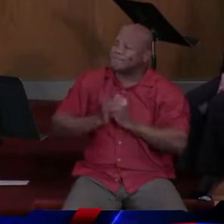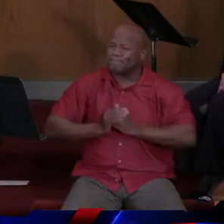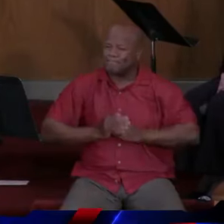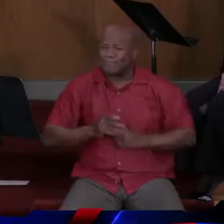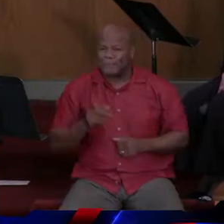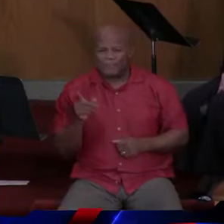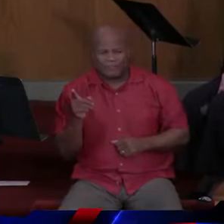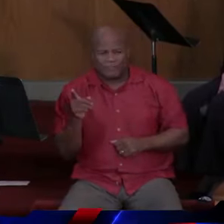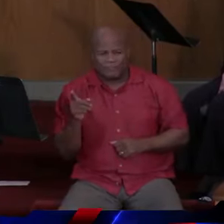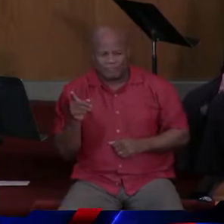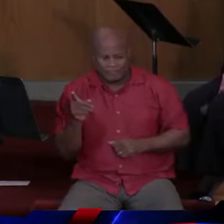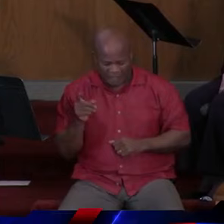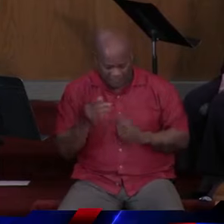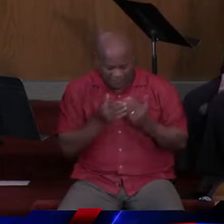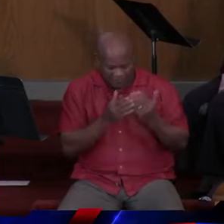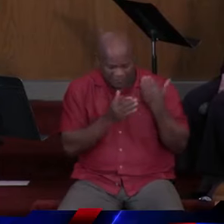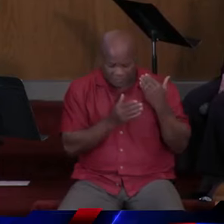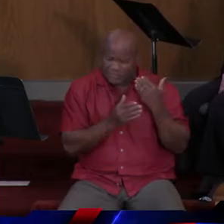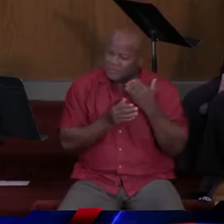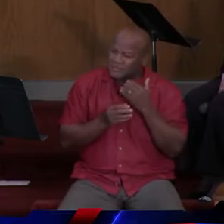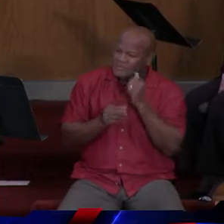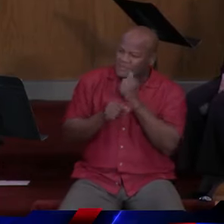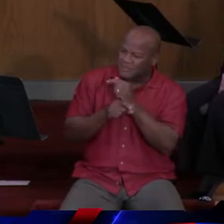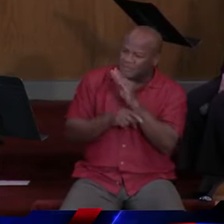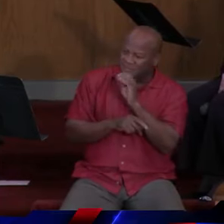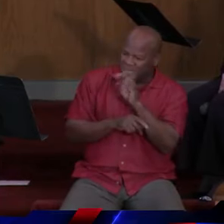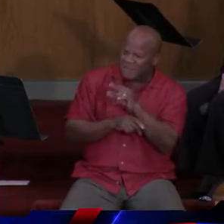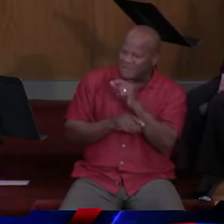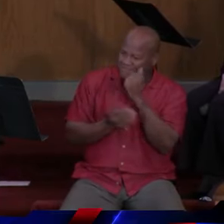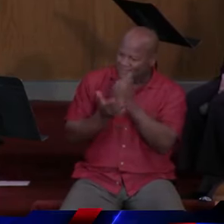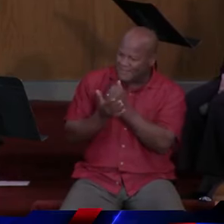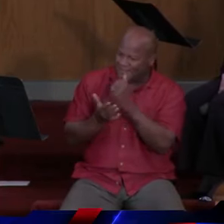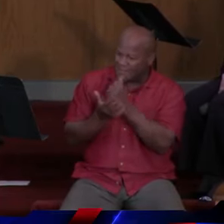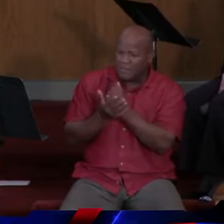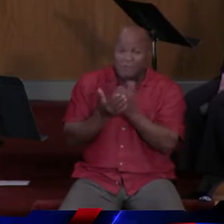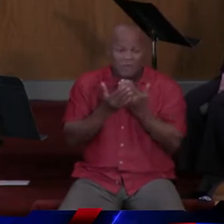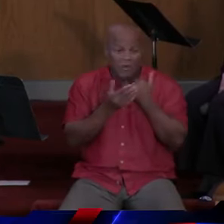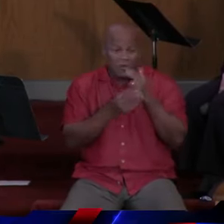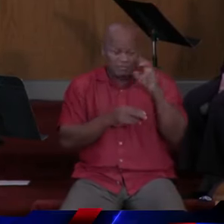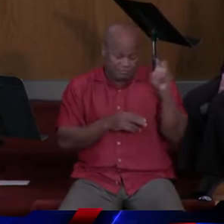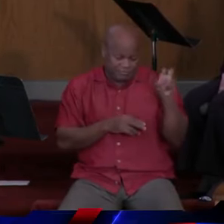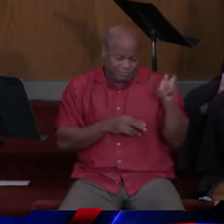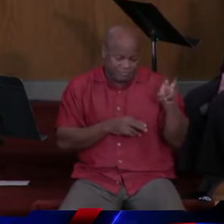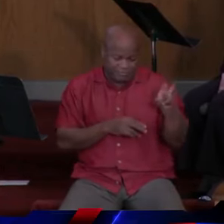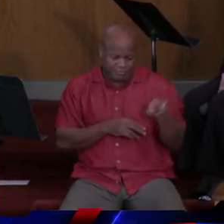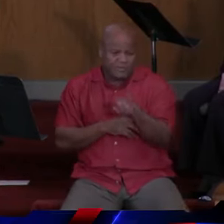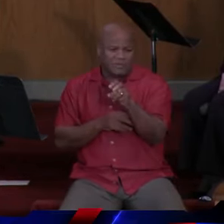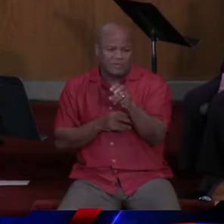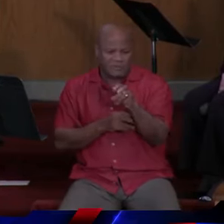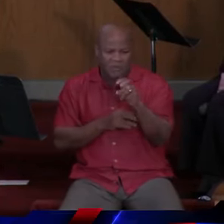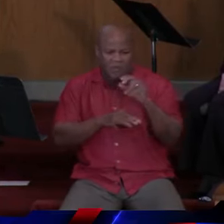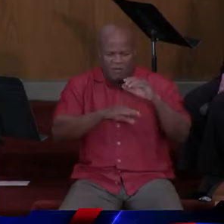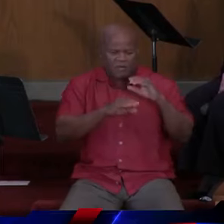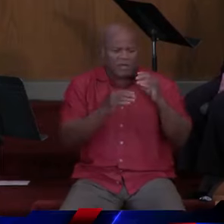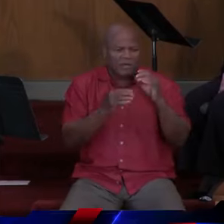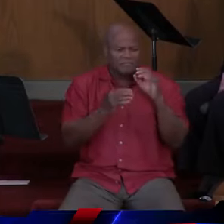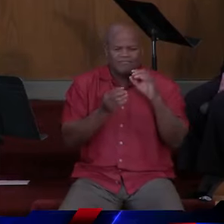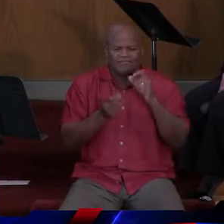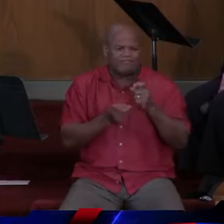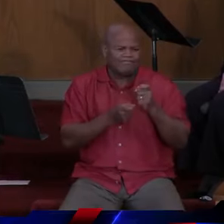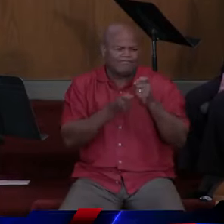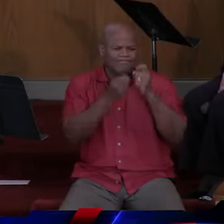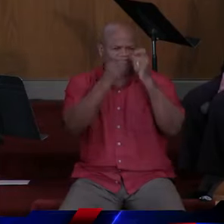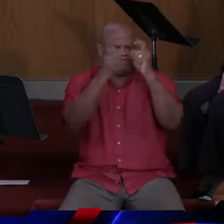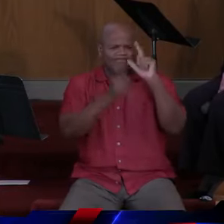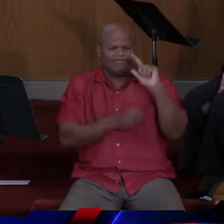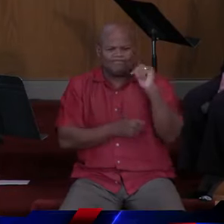And just before, amen, Miss Beverly, amen. Before we transition into our online giving, we've seen quite a few prayer requests